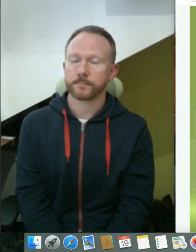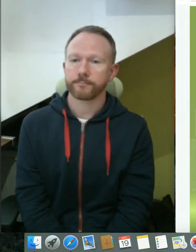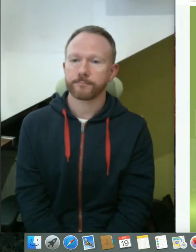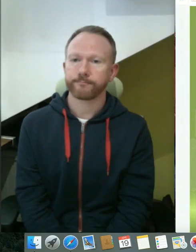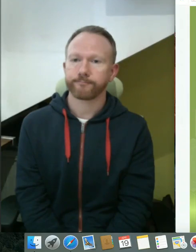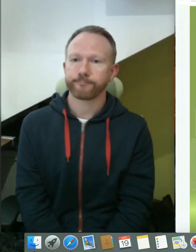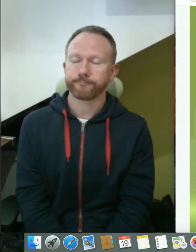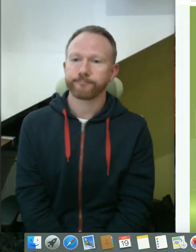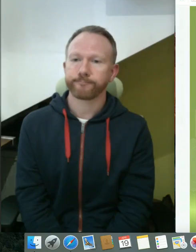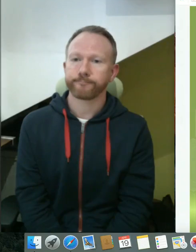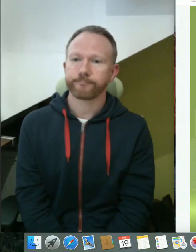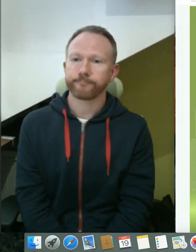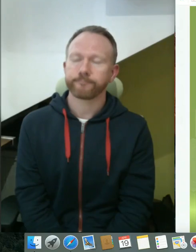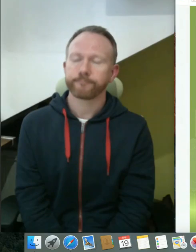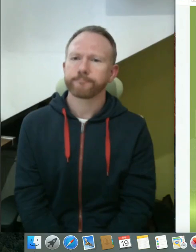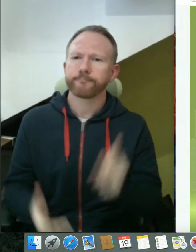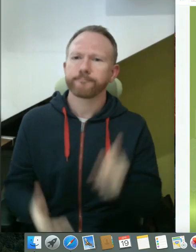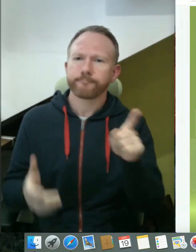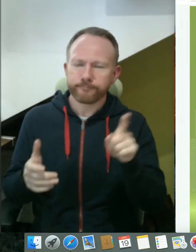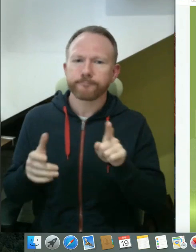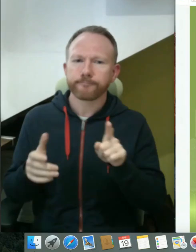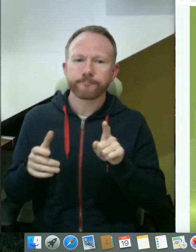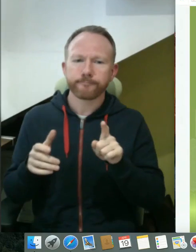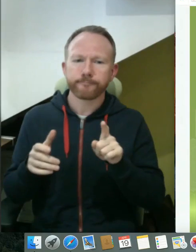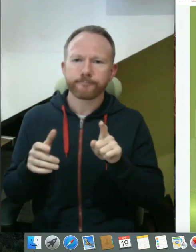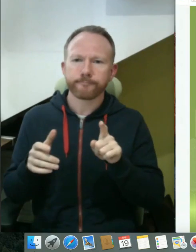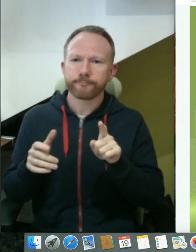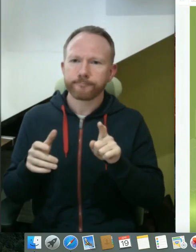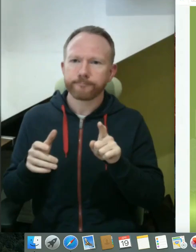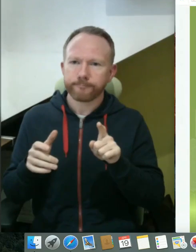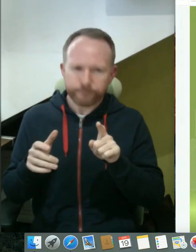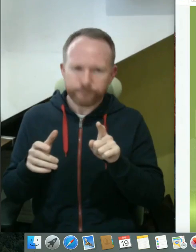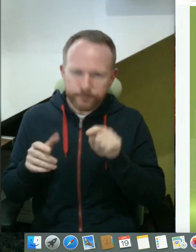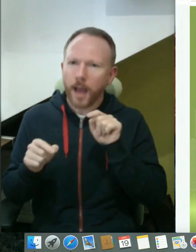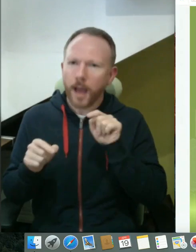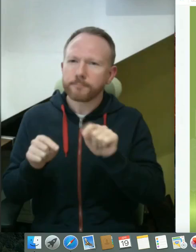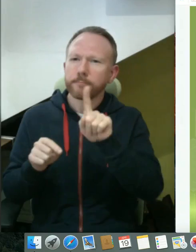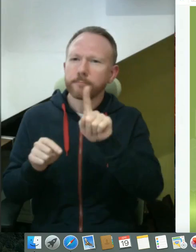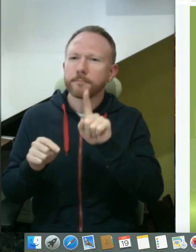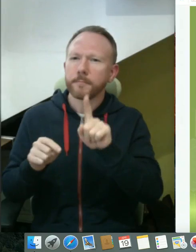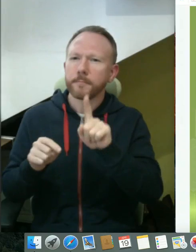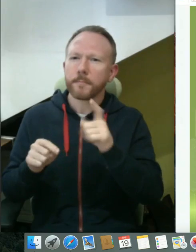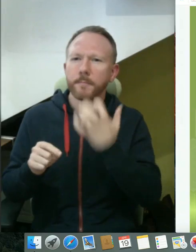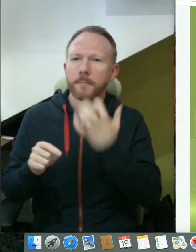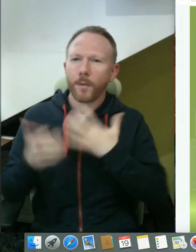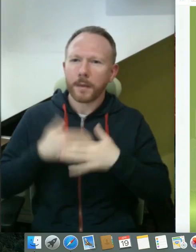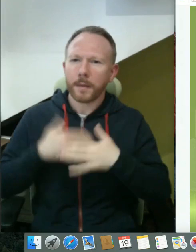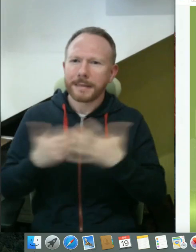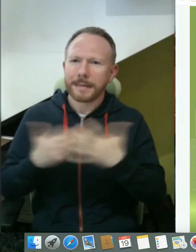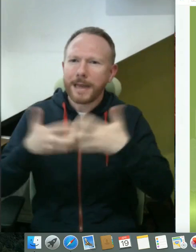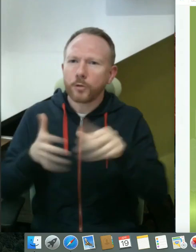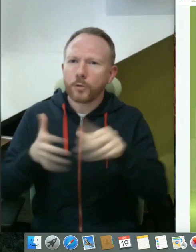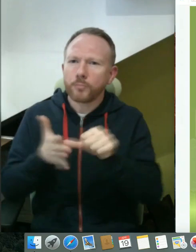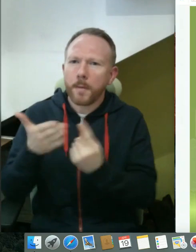I'm just attempting to move my first slide and it's not working, so just bear with me a second.